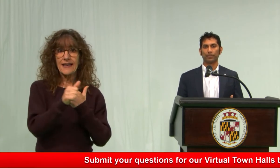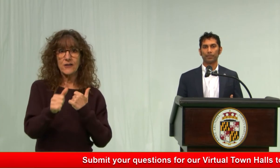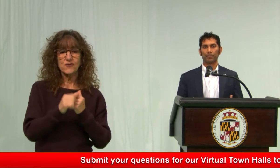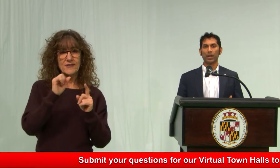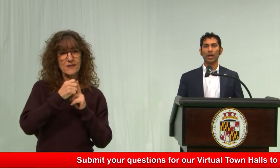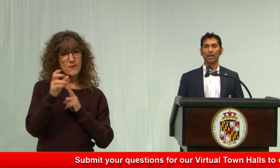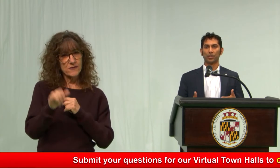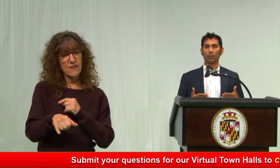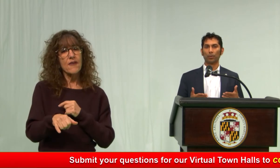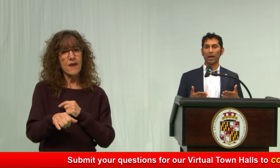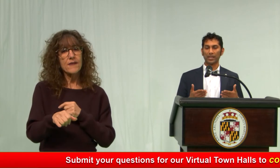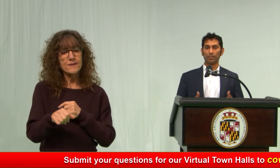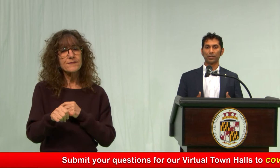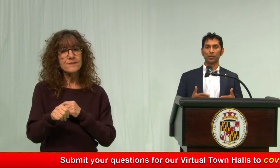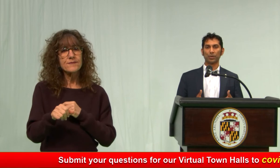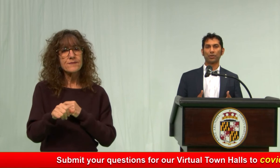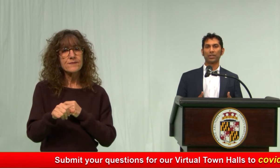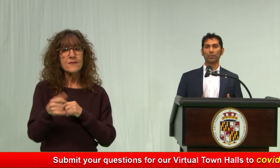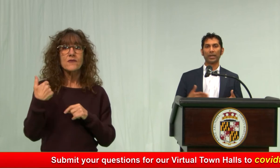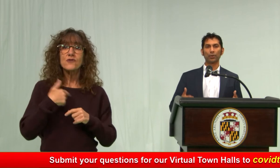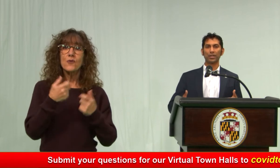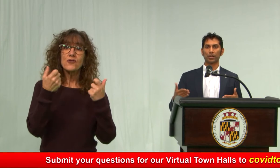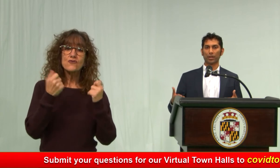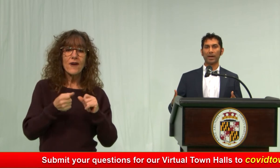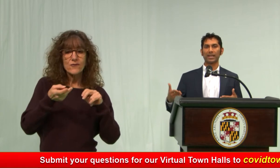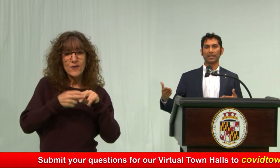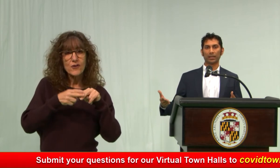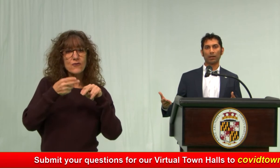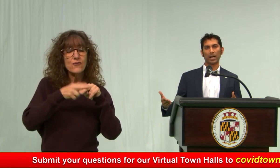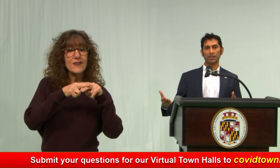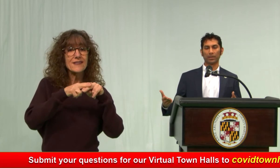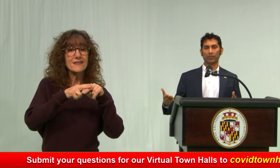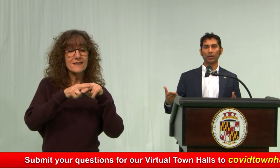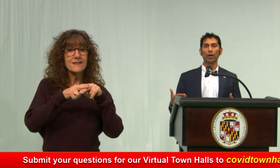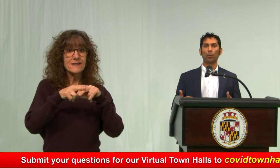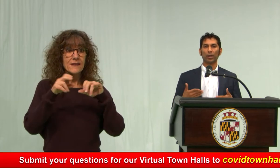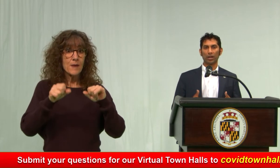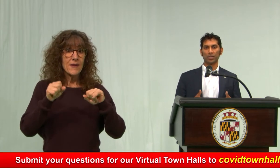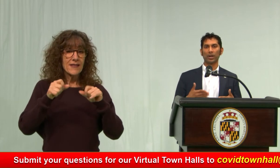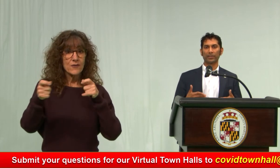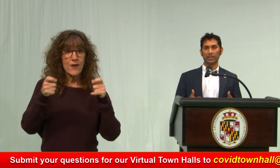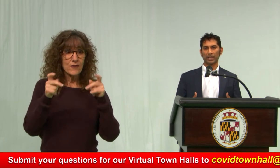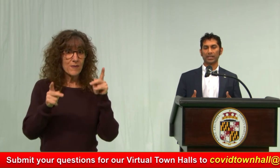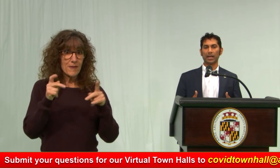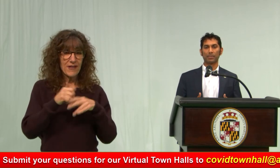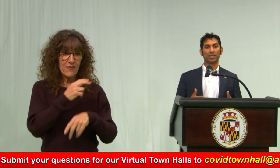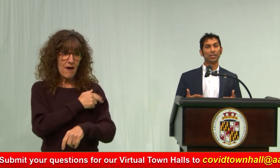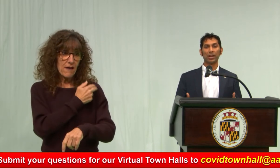situation. And so as much as we're trying to increase our capacity in our hospitals, we also